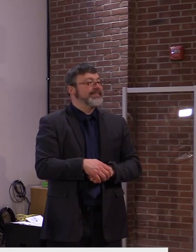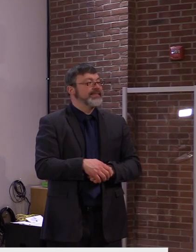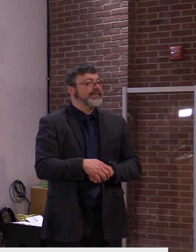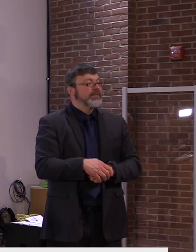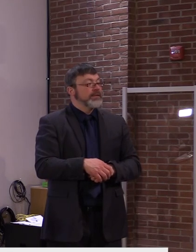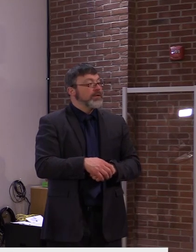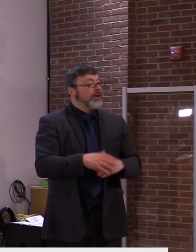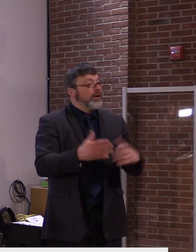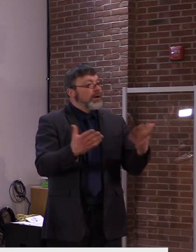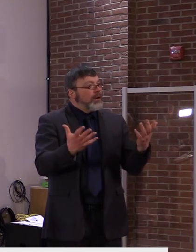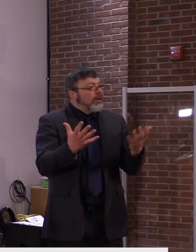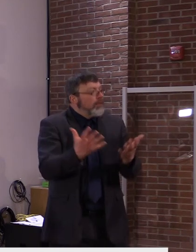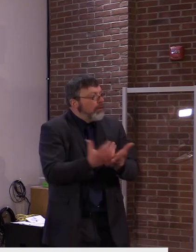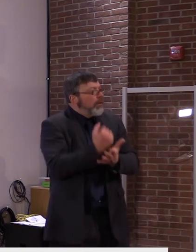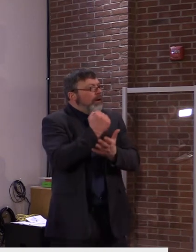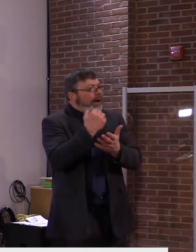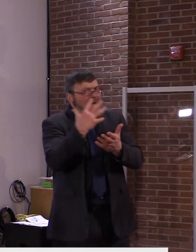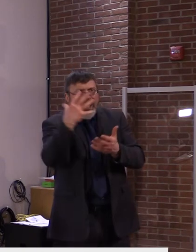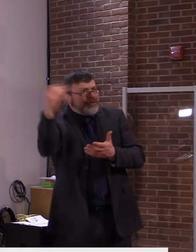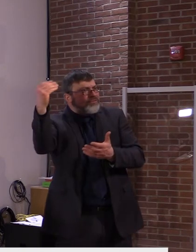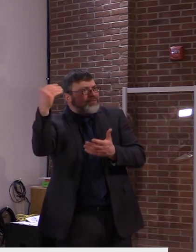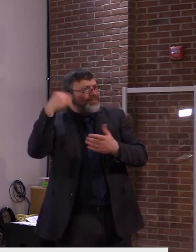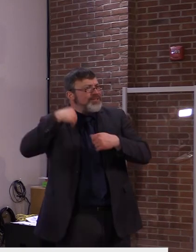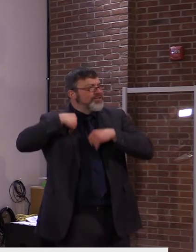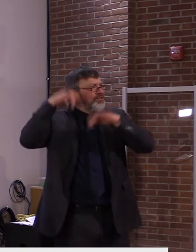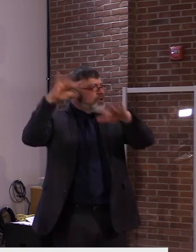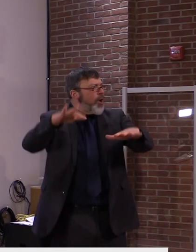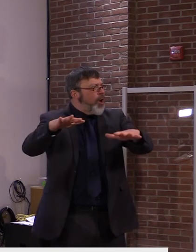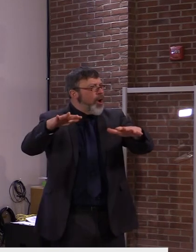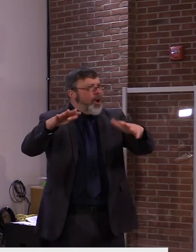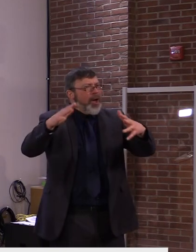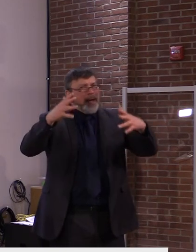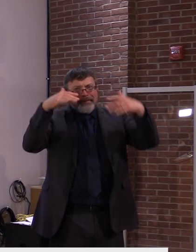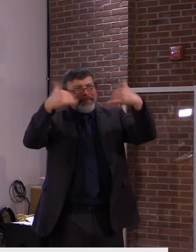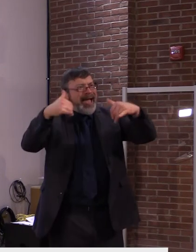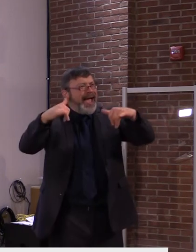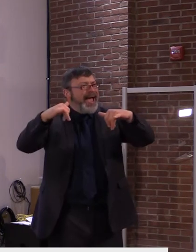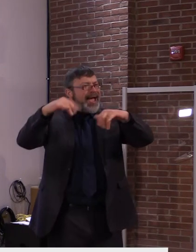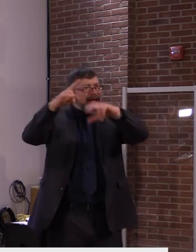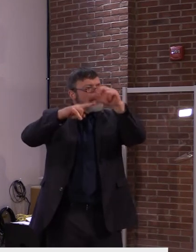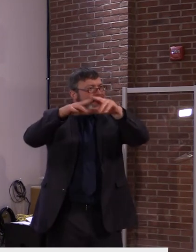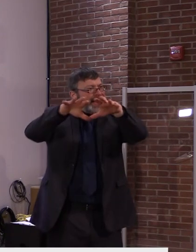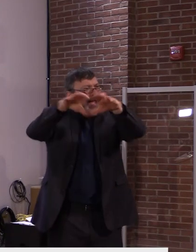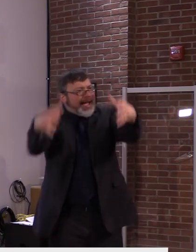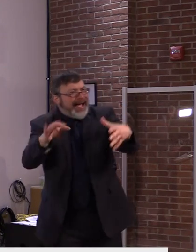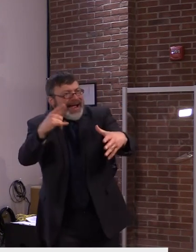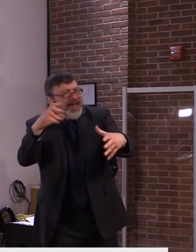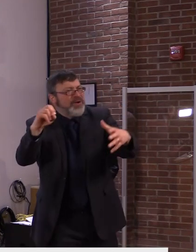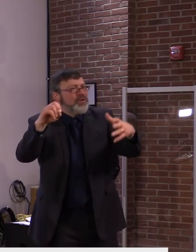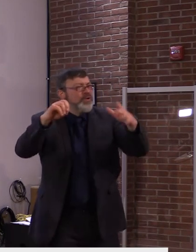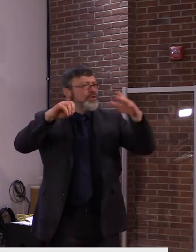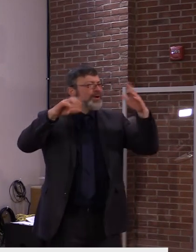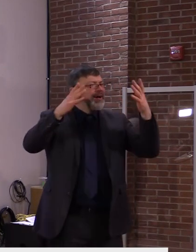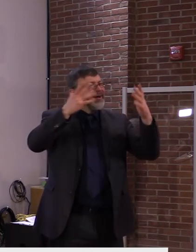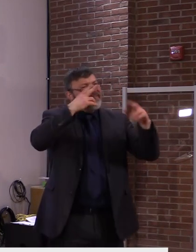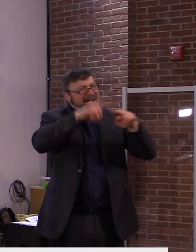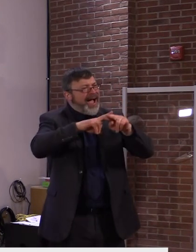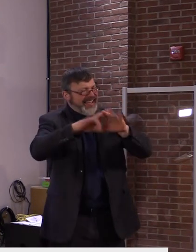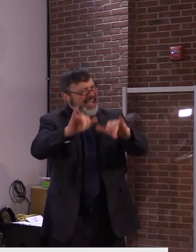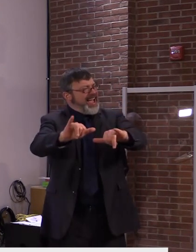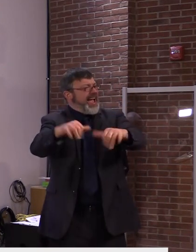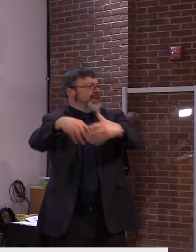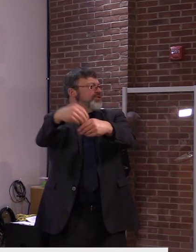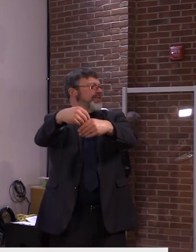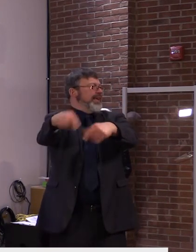some of the snow with others very safely. Try to keep your connections with friends and family strong and reach out